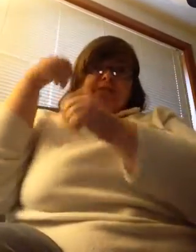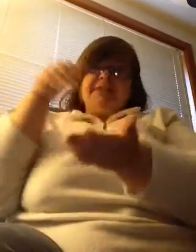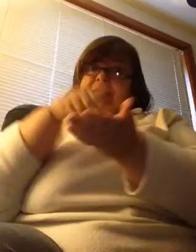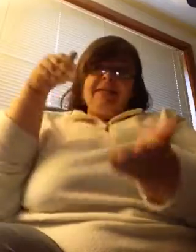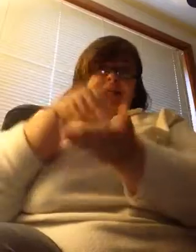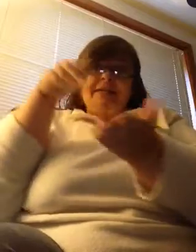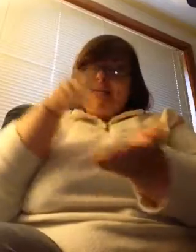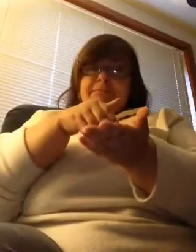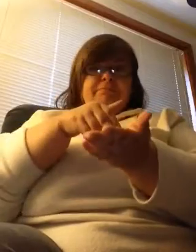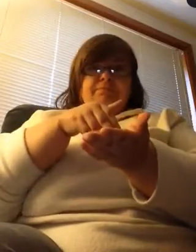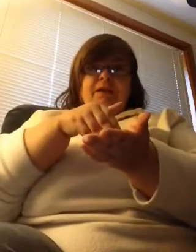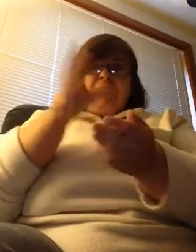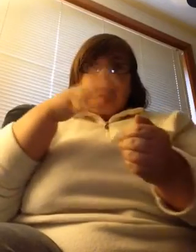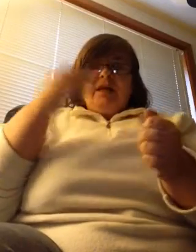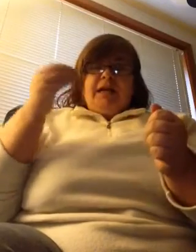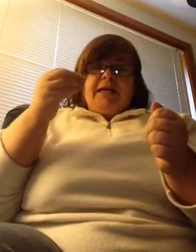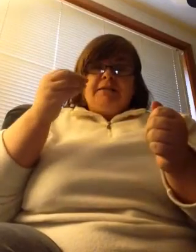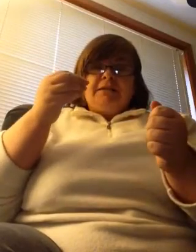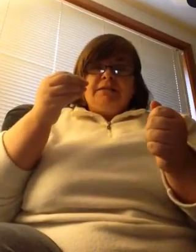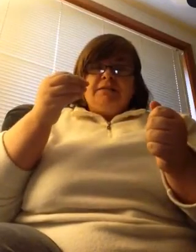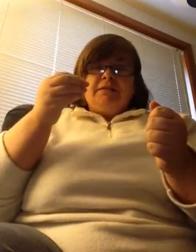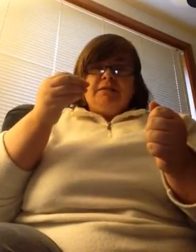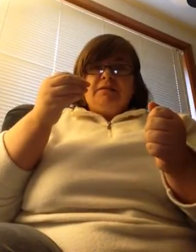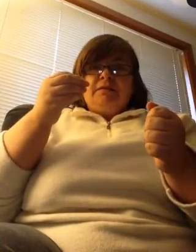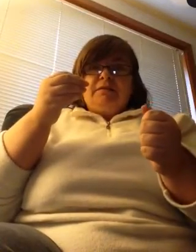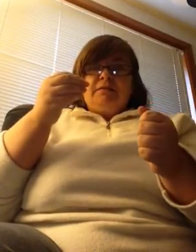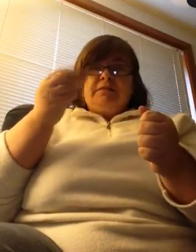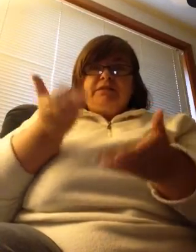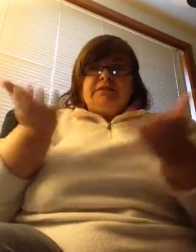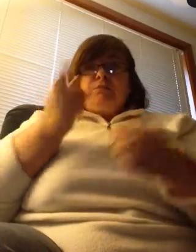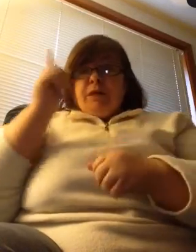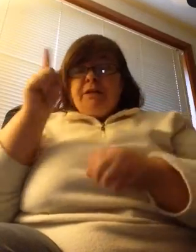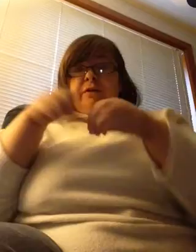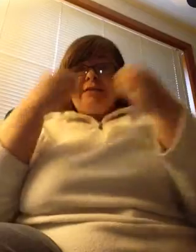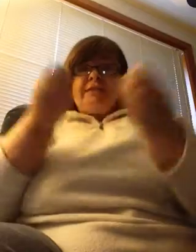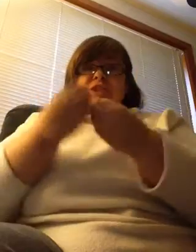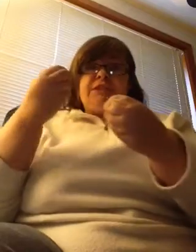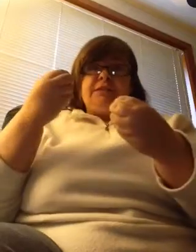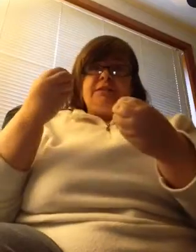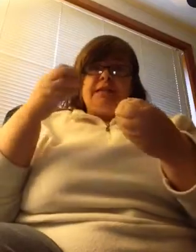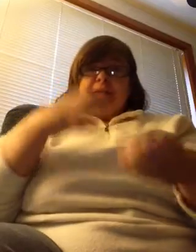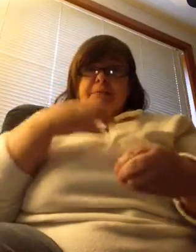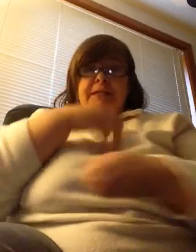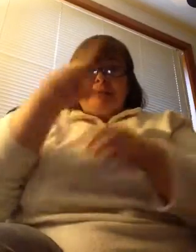refused again and again and again. And this one organization that I complained